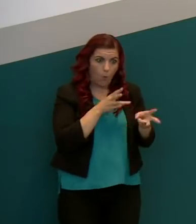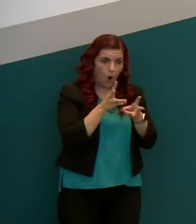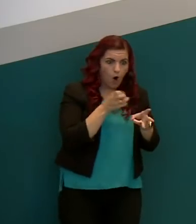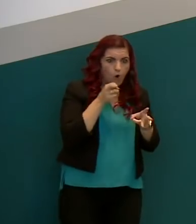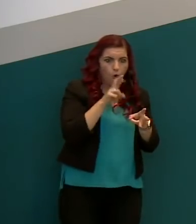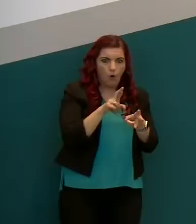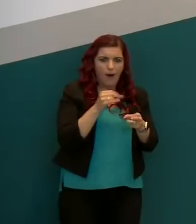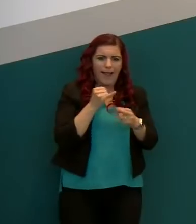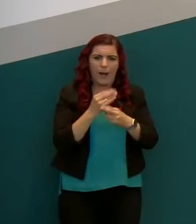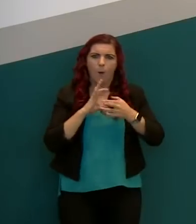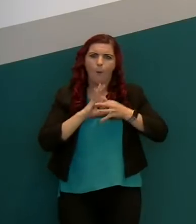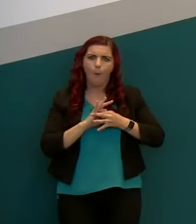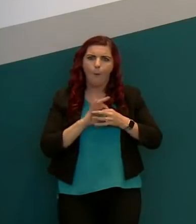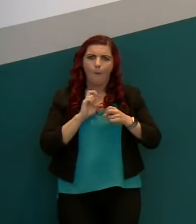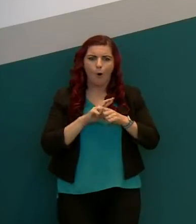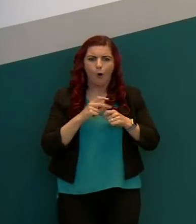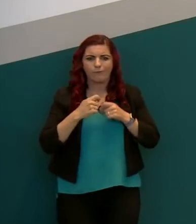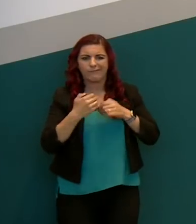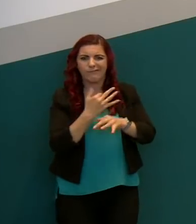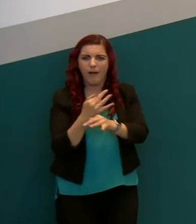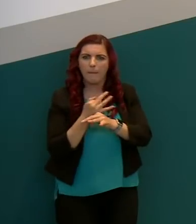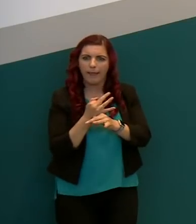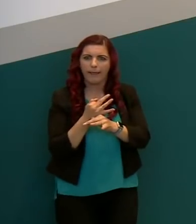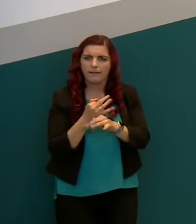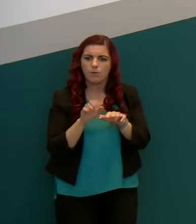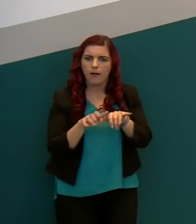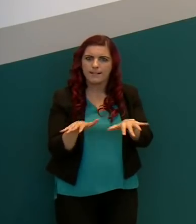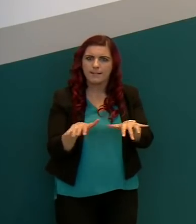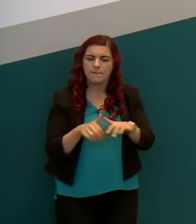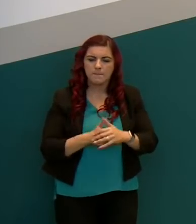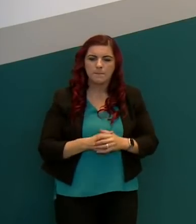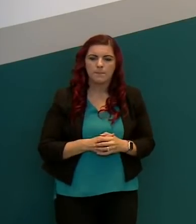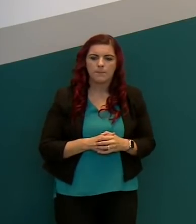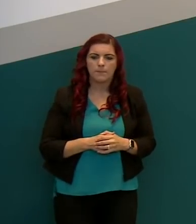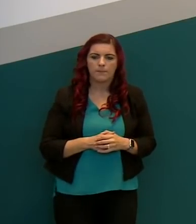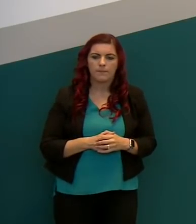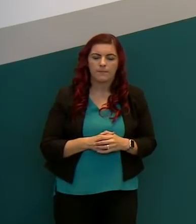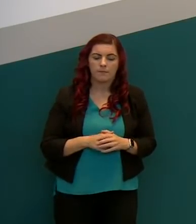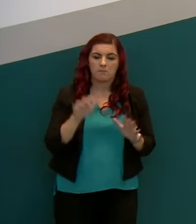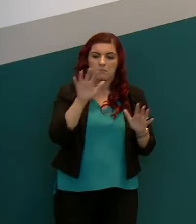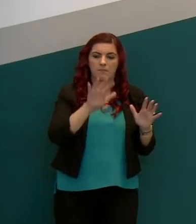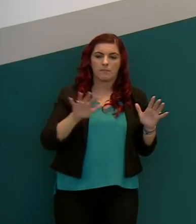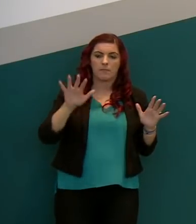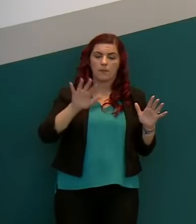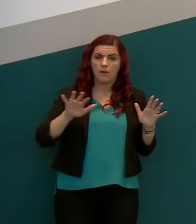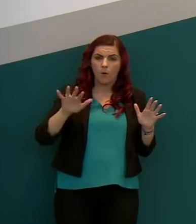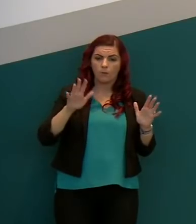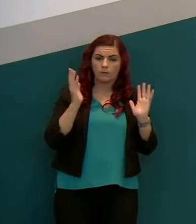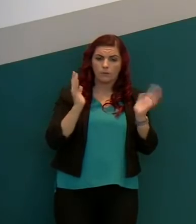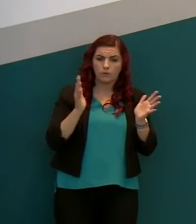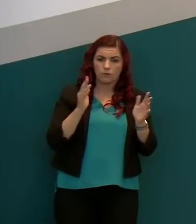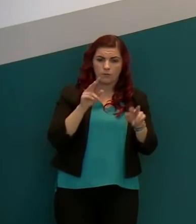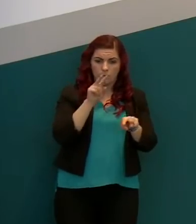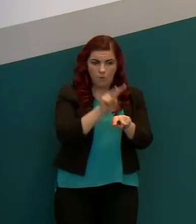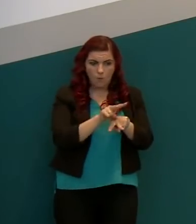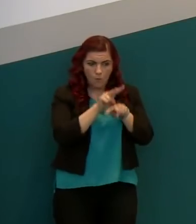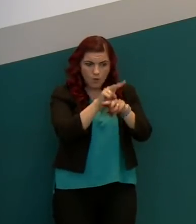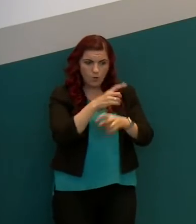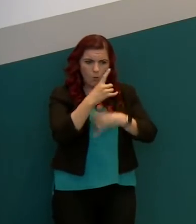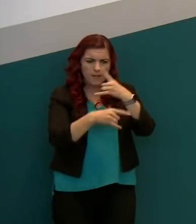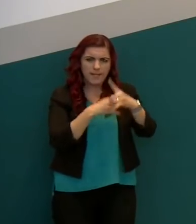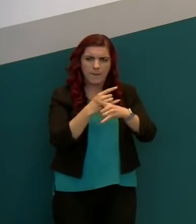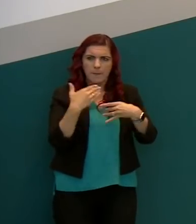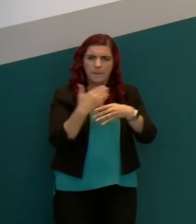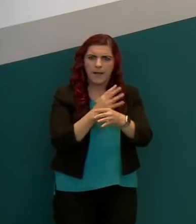outbreaks in households or extended families. Final thing I want to show is obviously we're monitoring very carefully the incidence